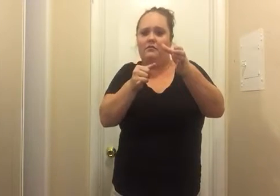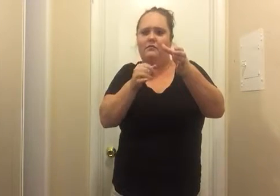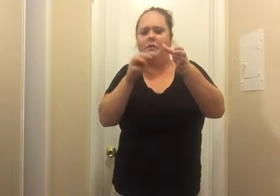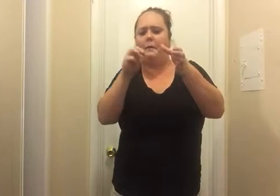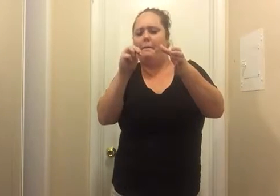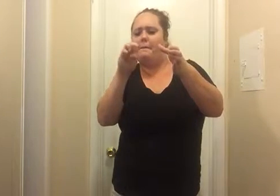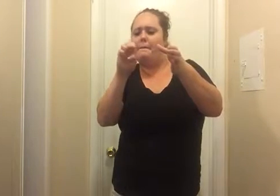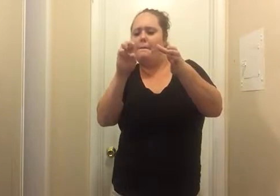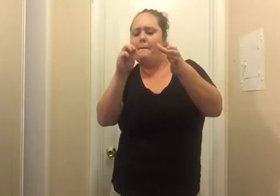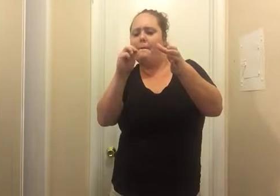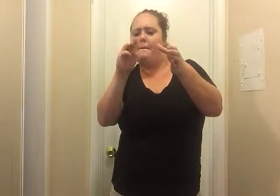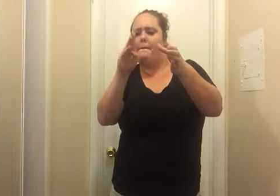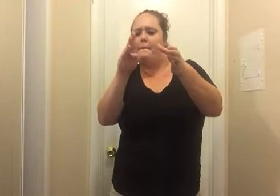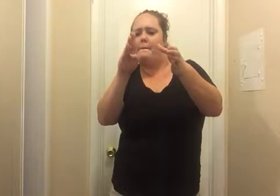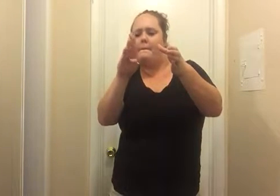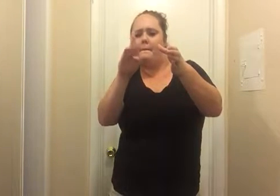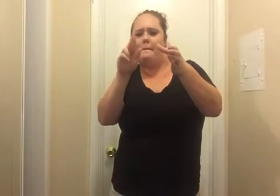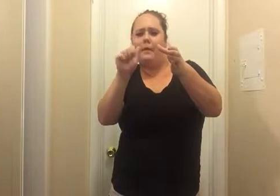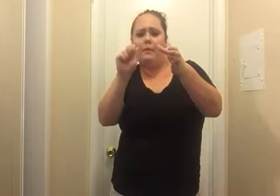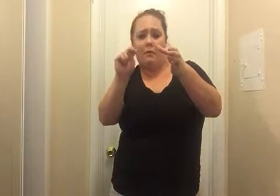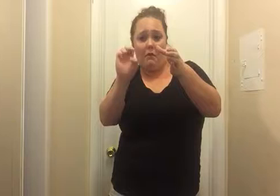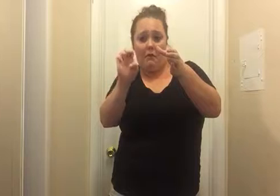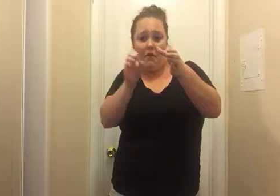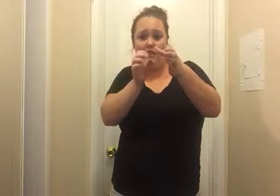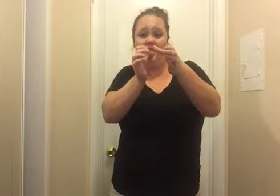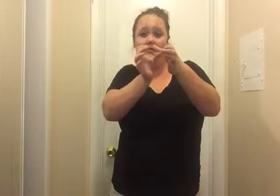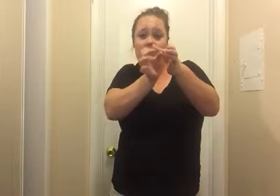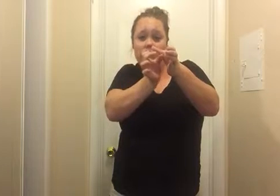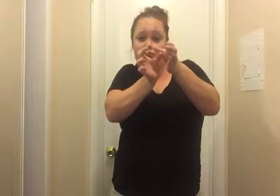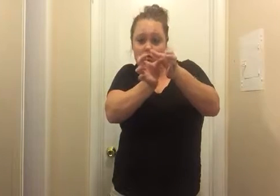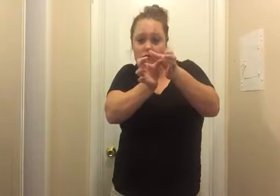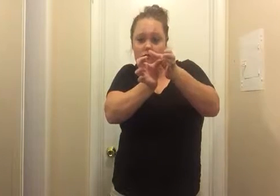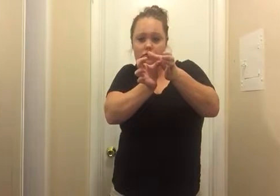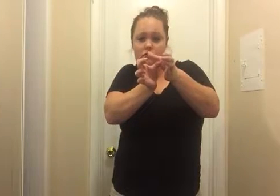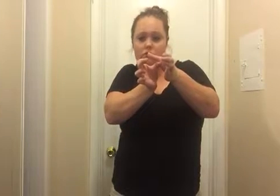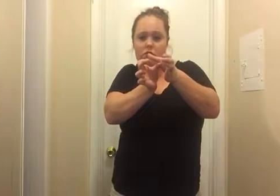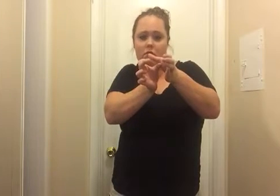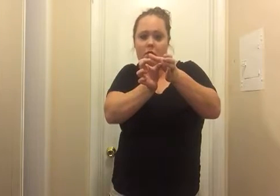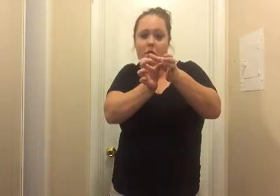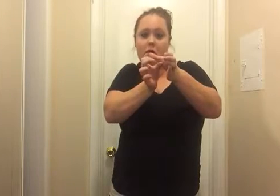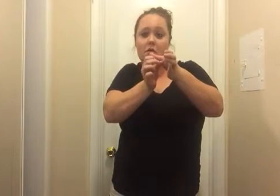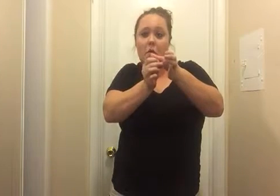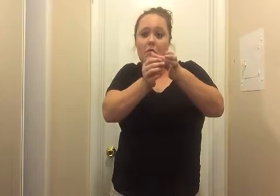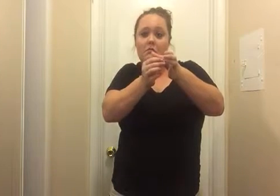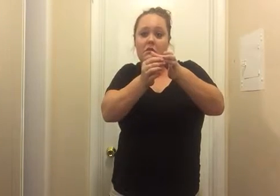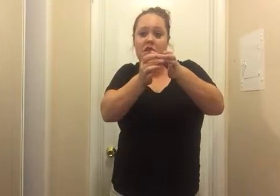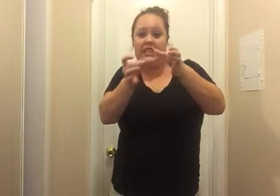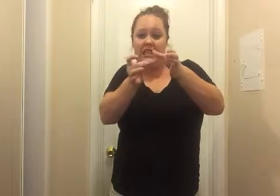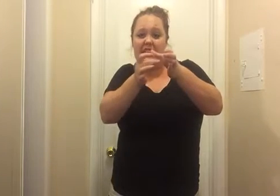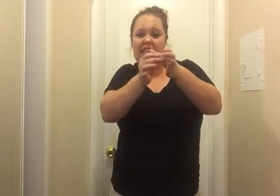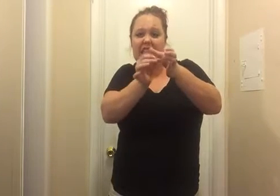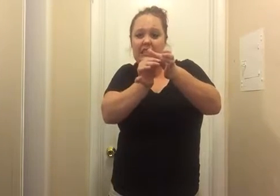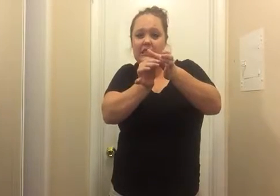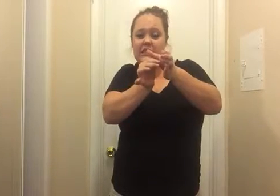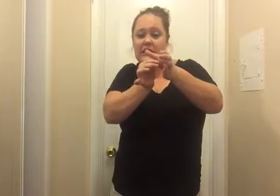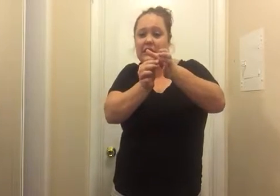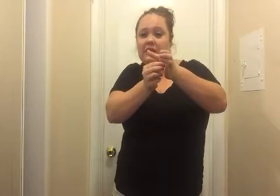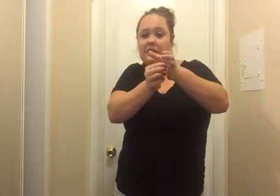you have all of the material enters in the blood, and then the blood actually clots around it. And so the blood actually clots around it.